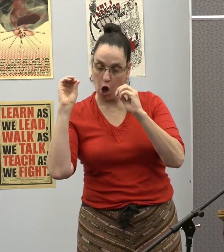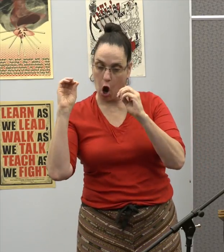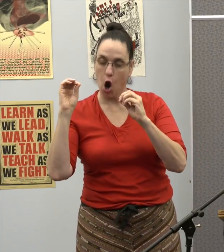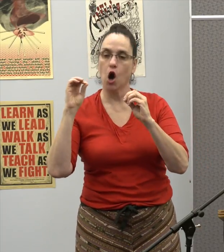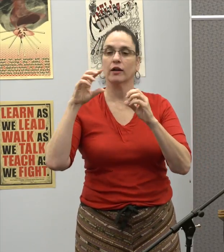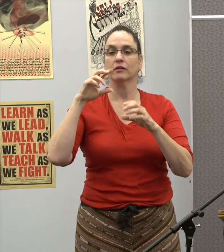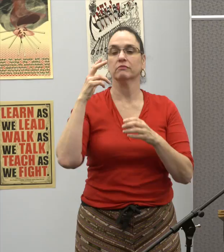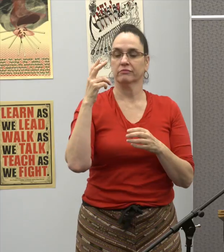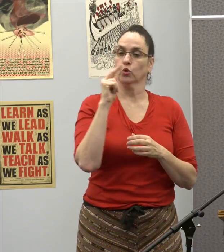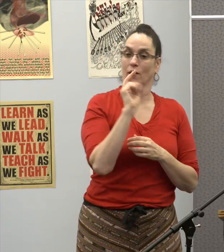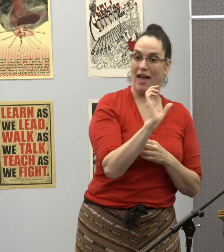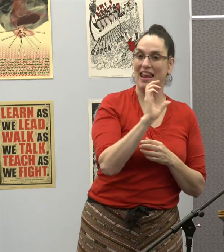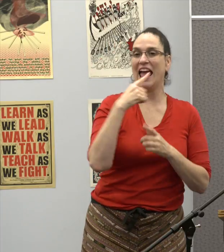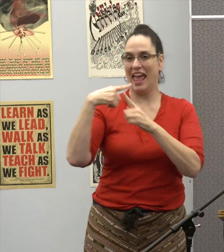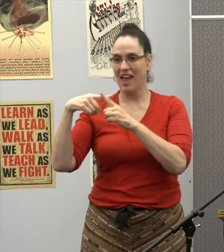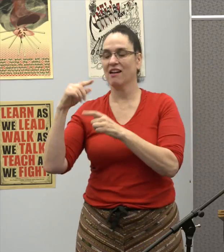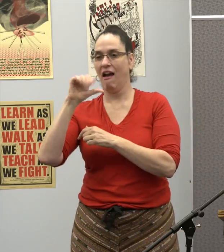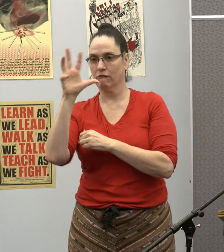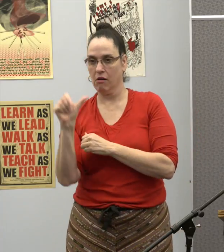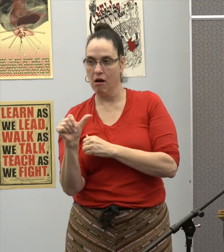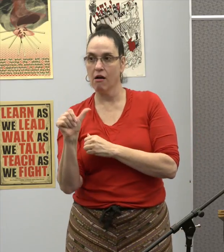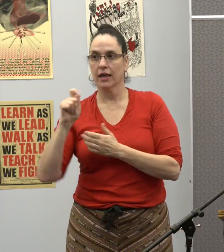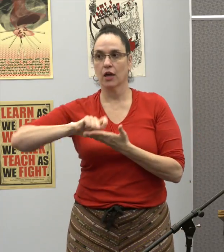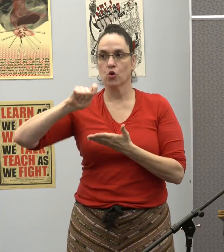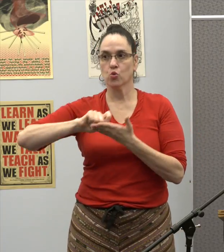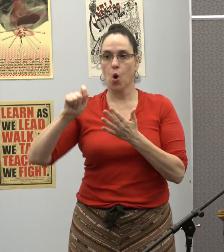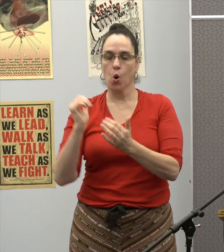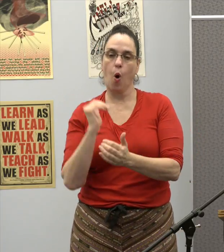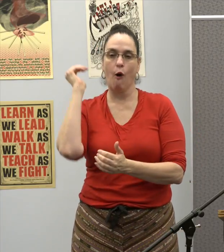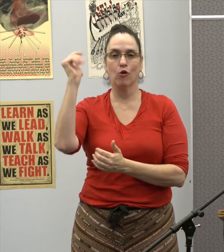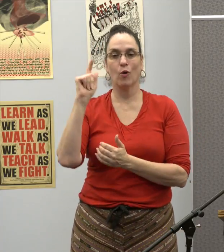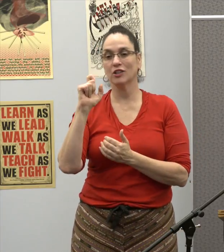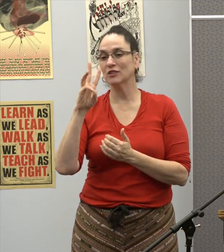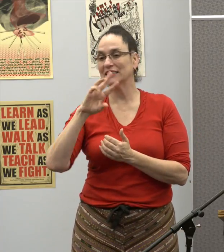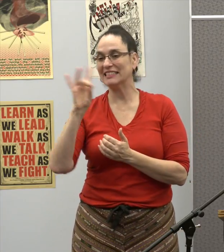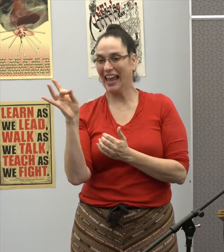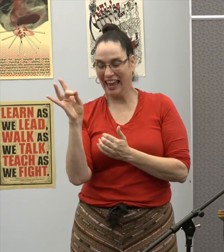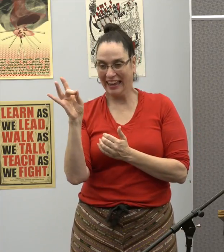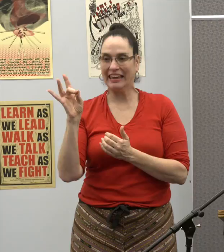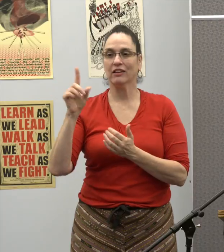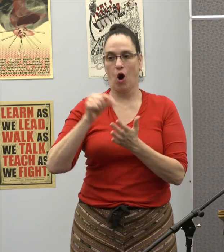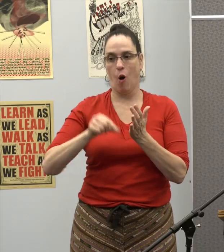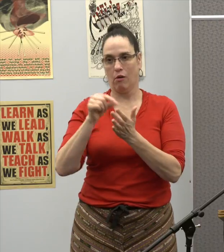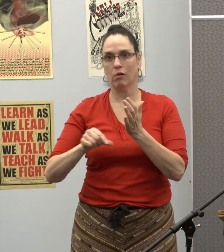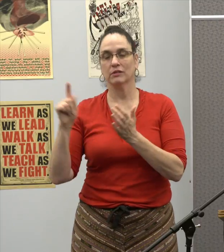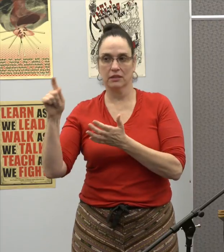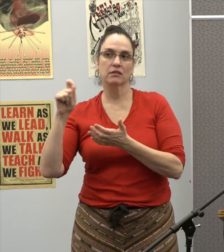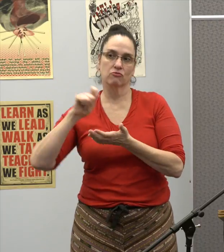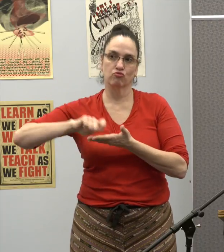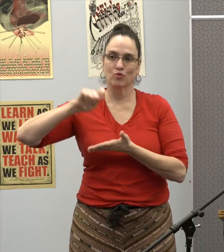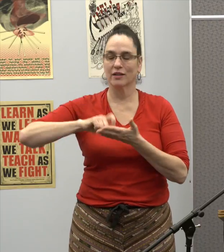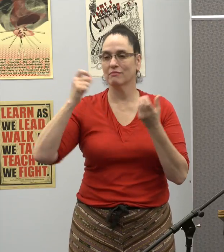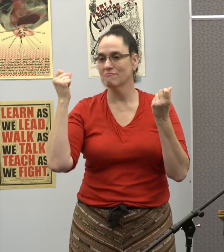and in Africa. The author of more than 168 papers, he has also written many editorials